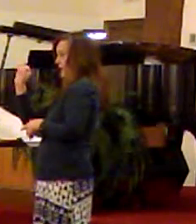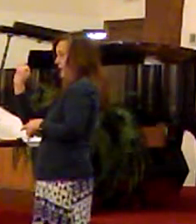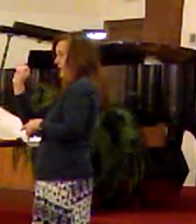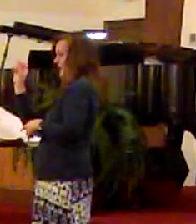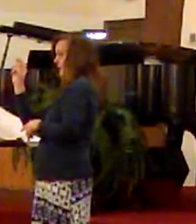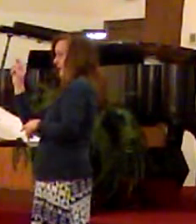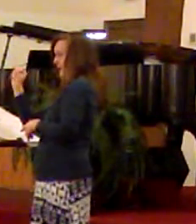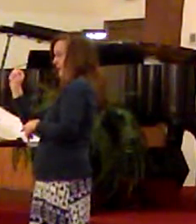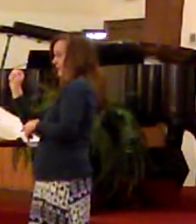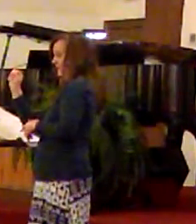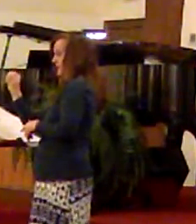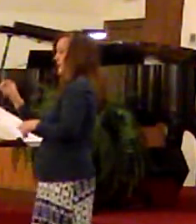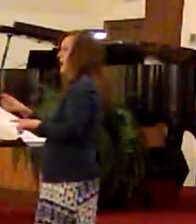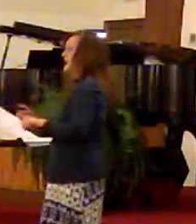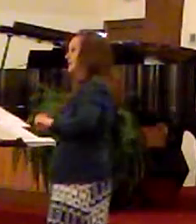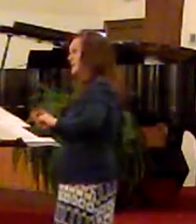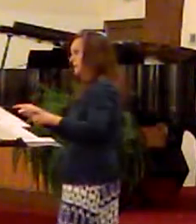Or another language?